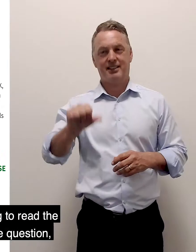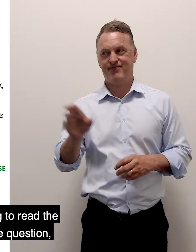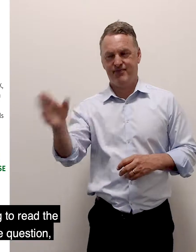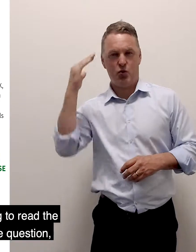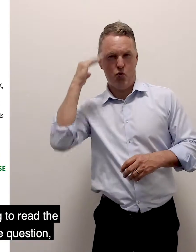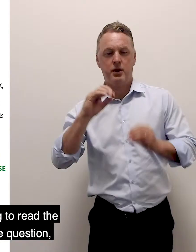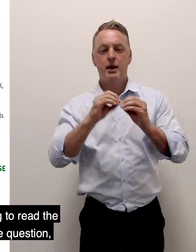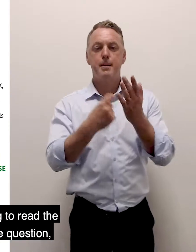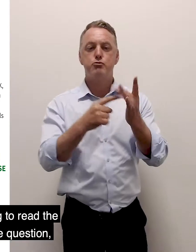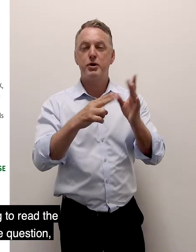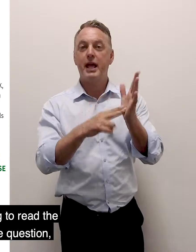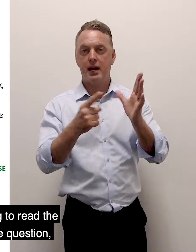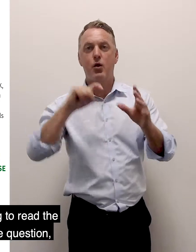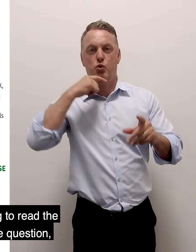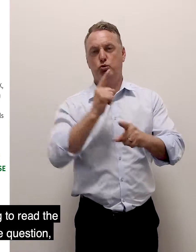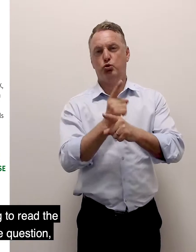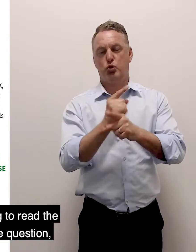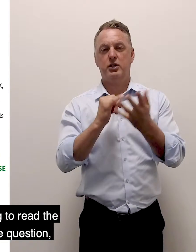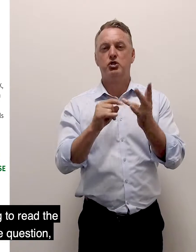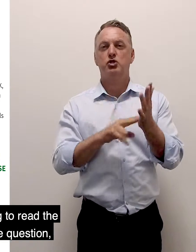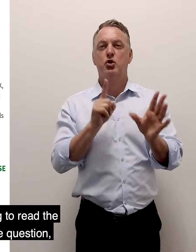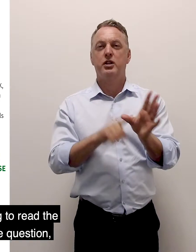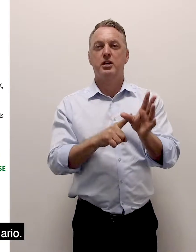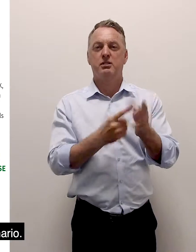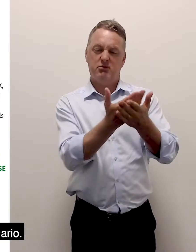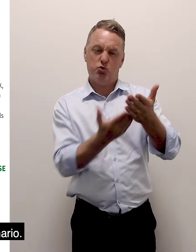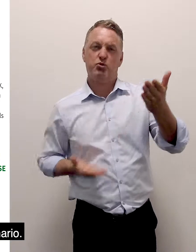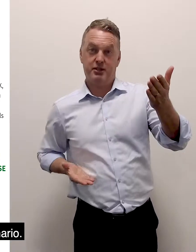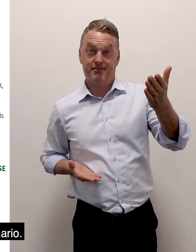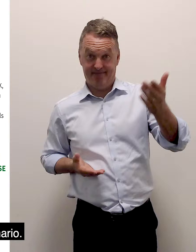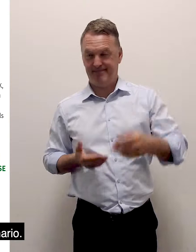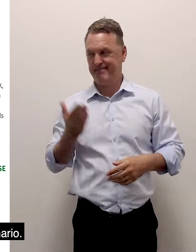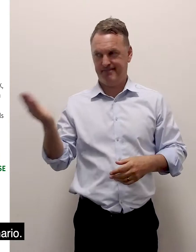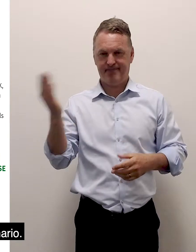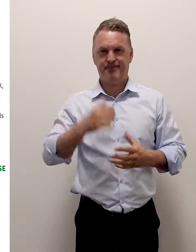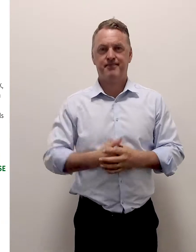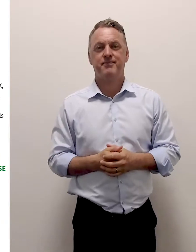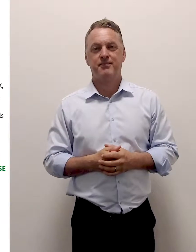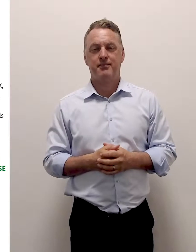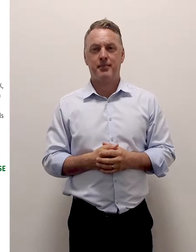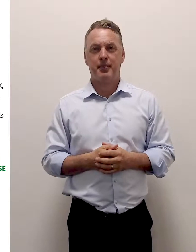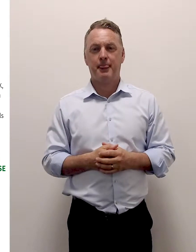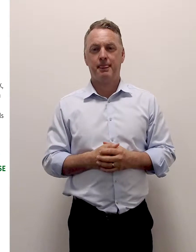So Brianna's going to read the Sony salespeople question, a little scenario.